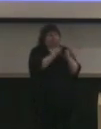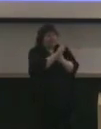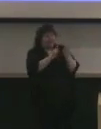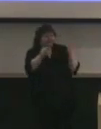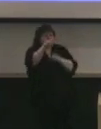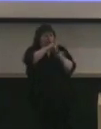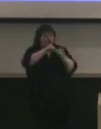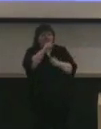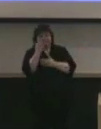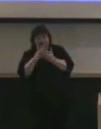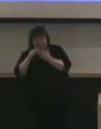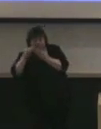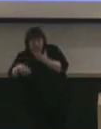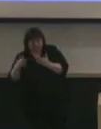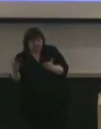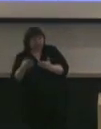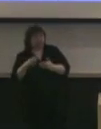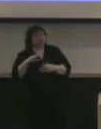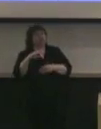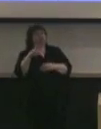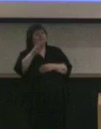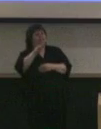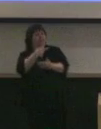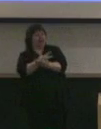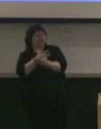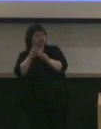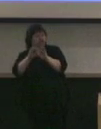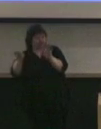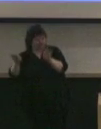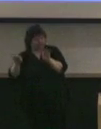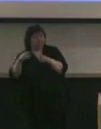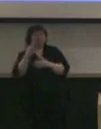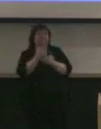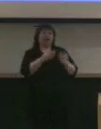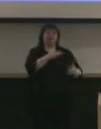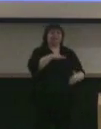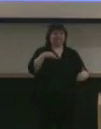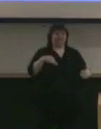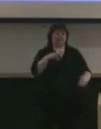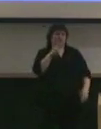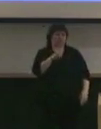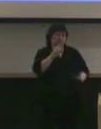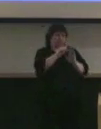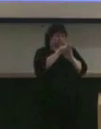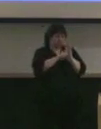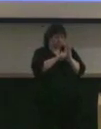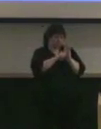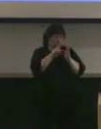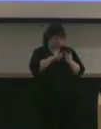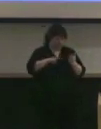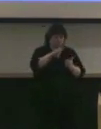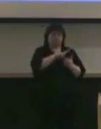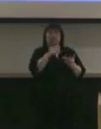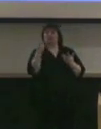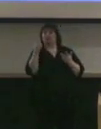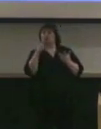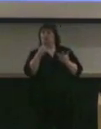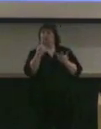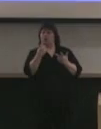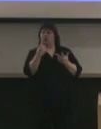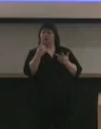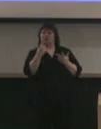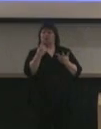We have students here from the Master of Science in Nursing program. We have faculty from Worcester State University. We have a faculty member from the University